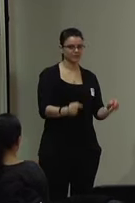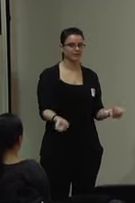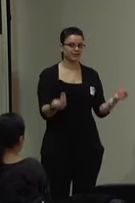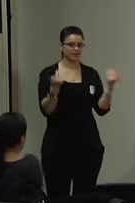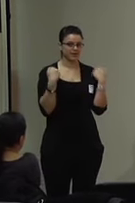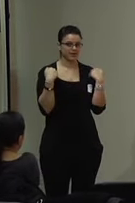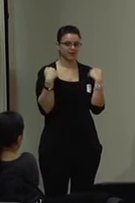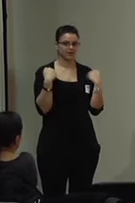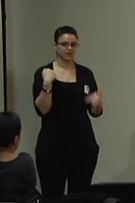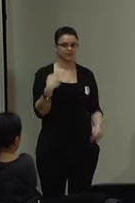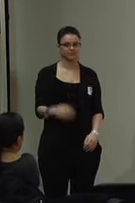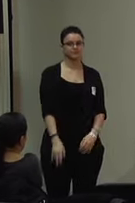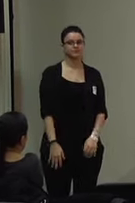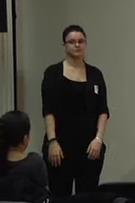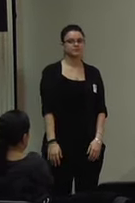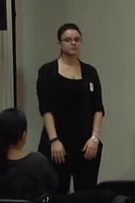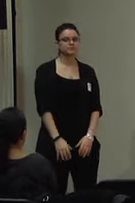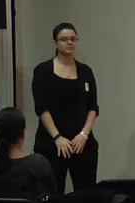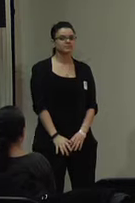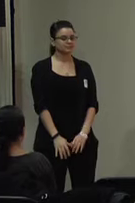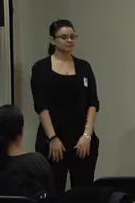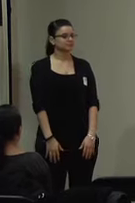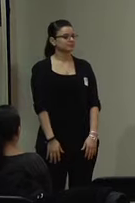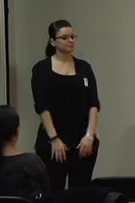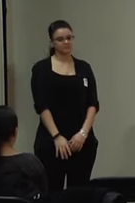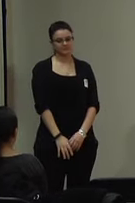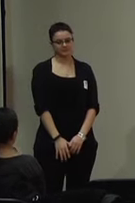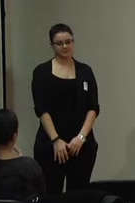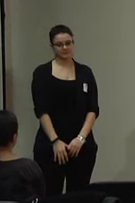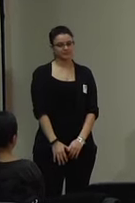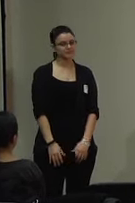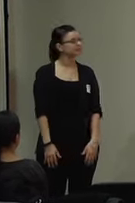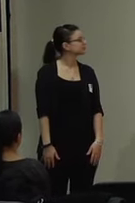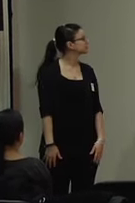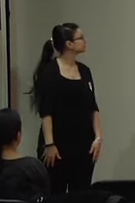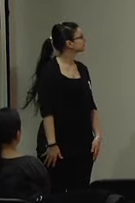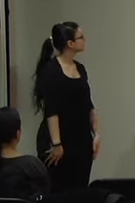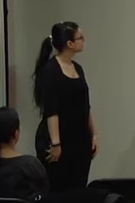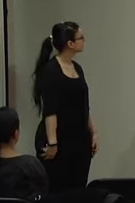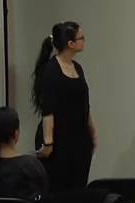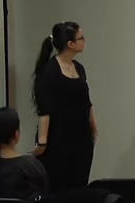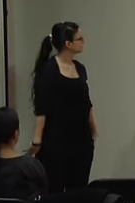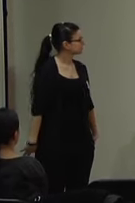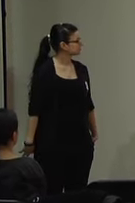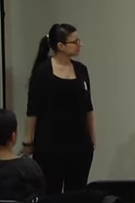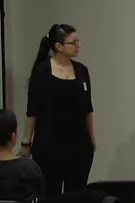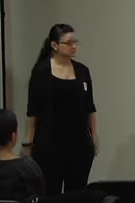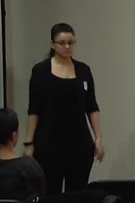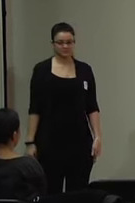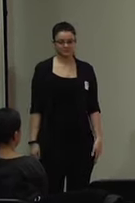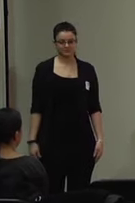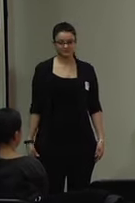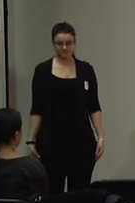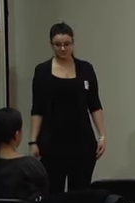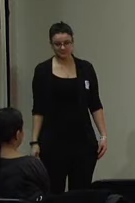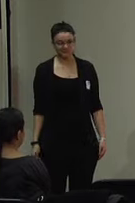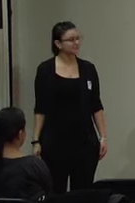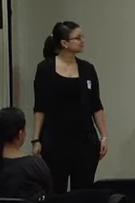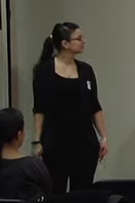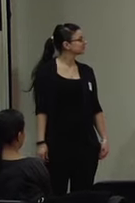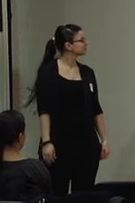vegetarian dishes that can be made vegan really, really easily. A couple cautions, and I didn't think about this until I started following